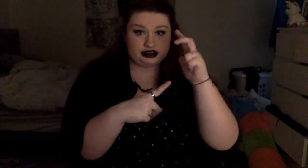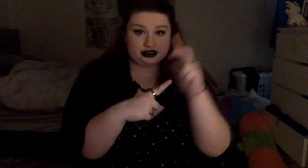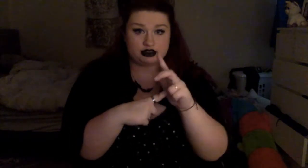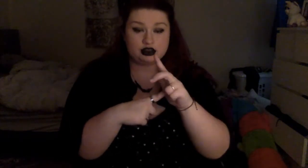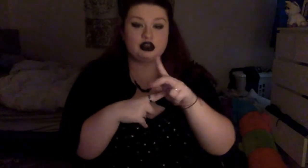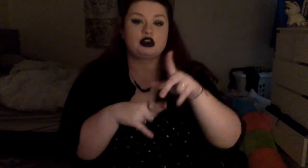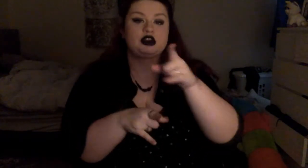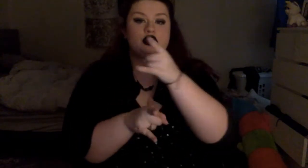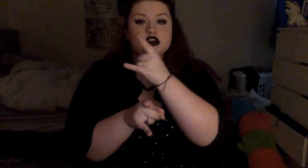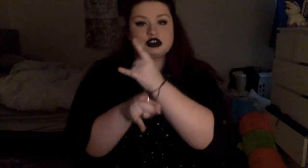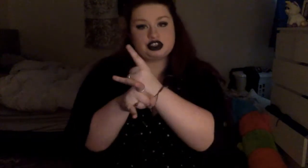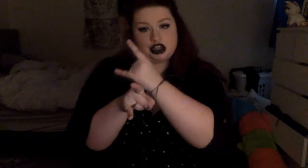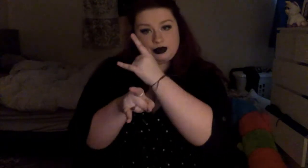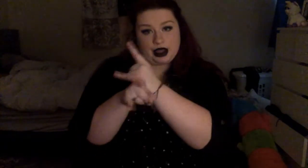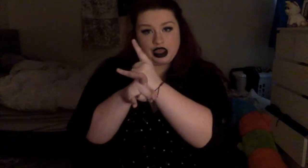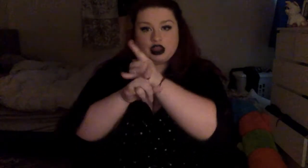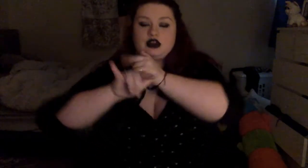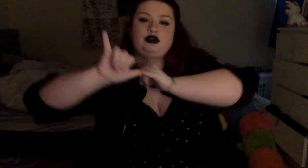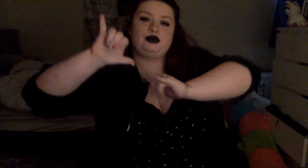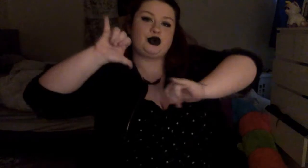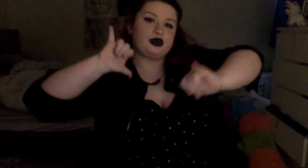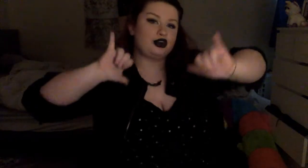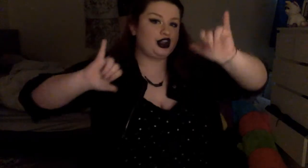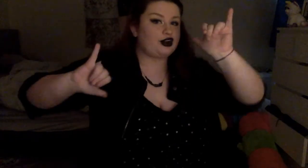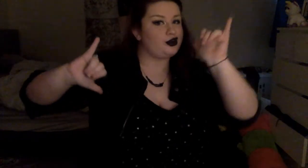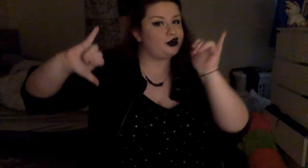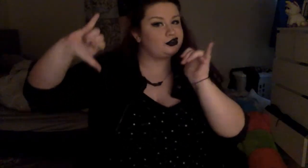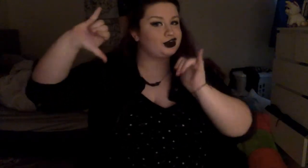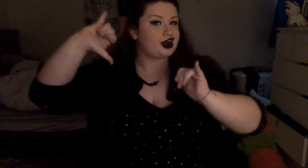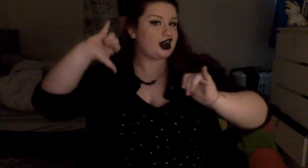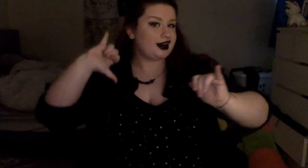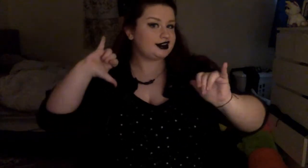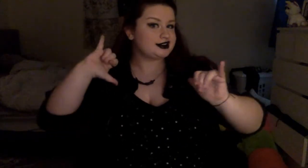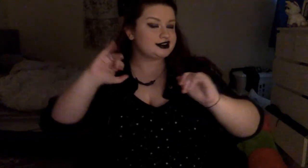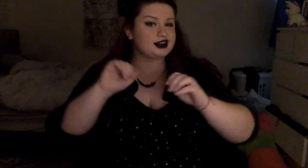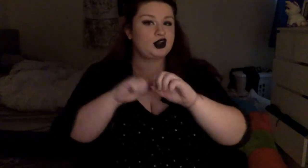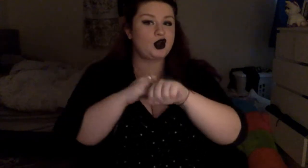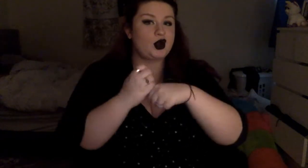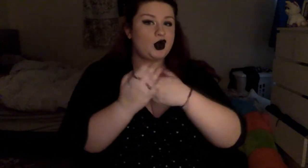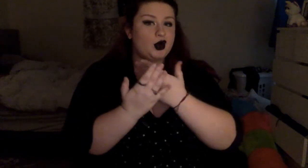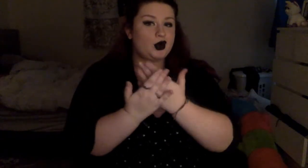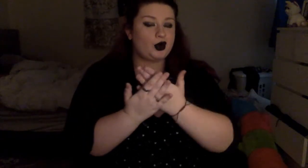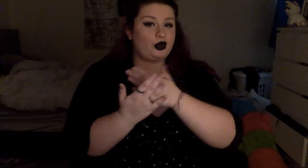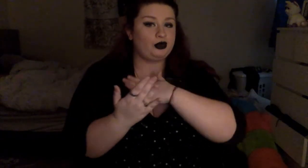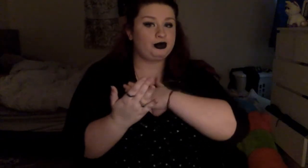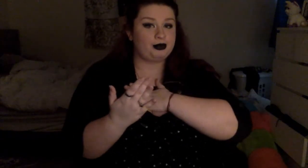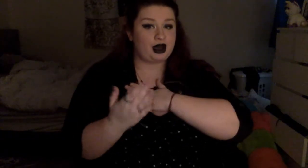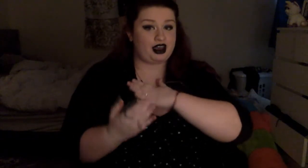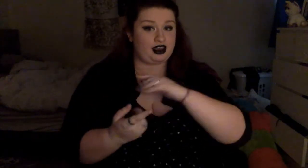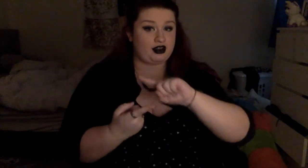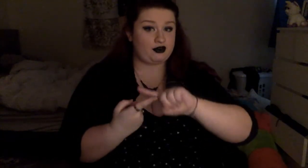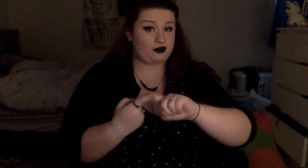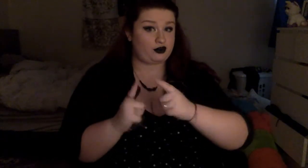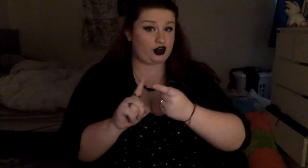victorious. Champagne pouring over us. All my